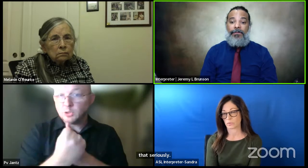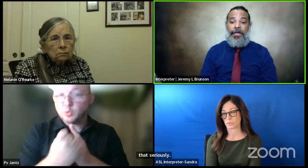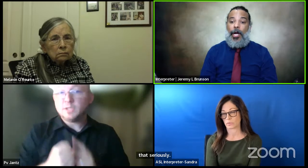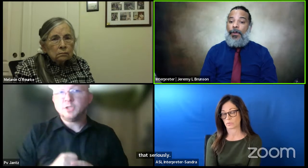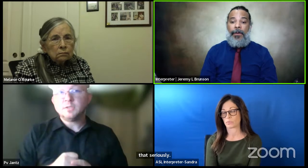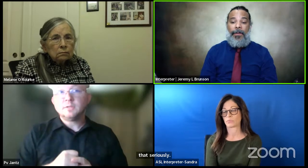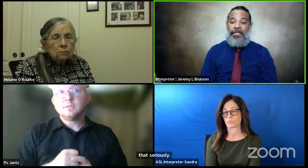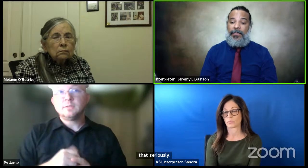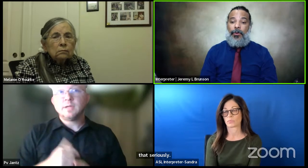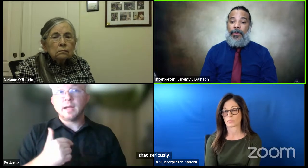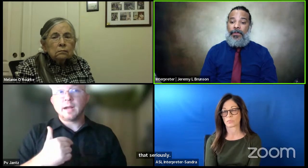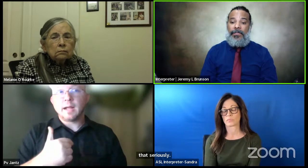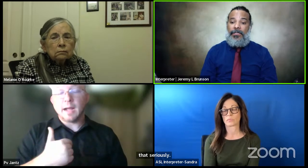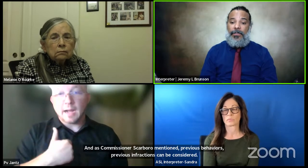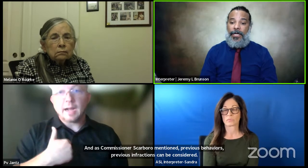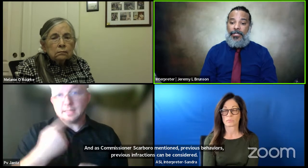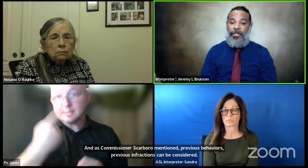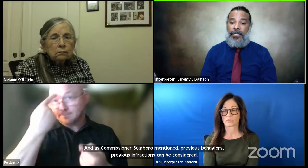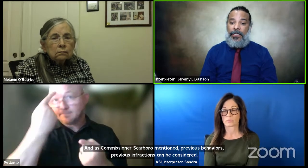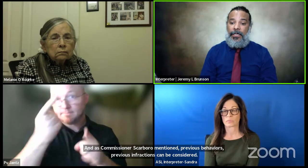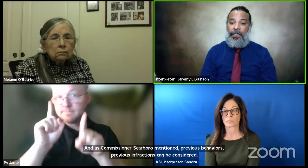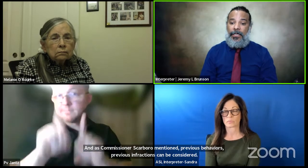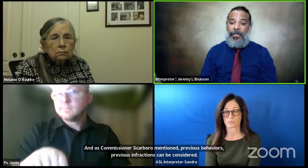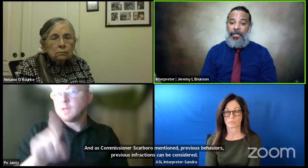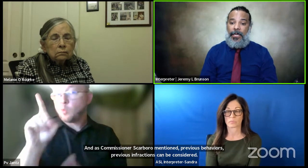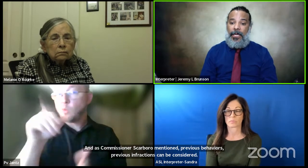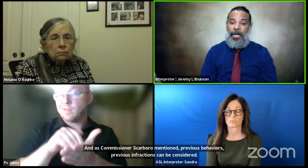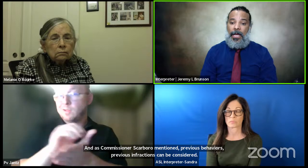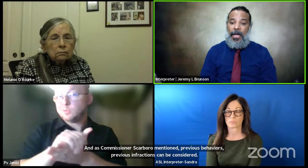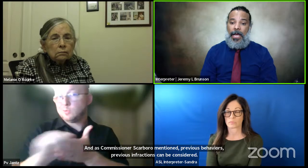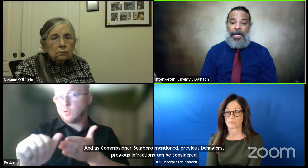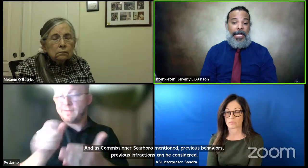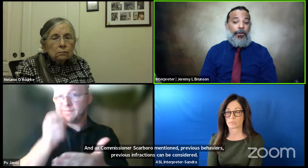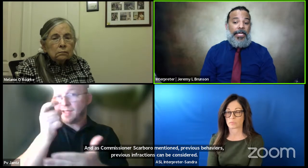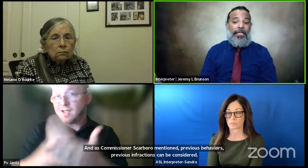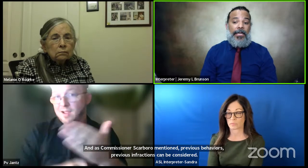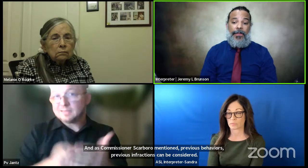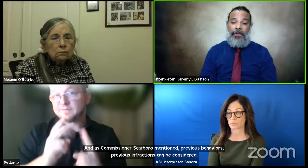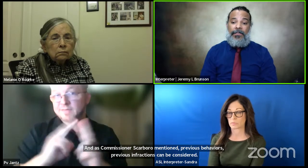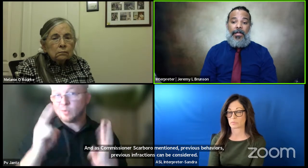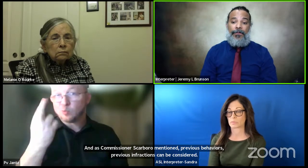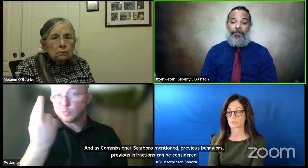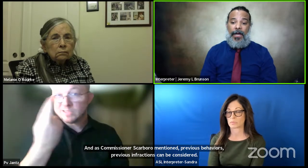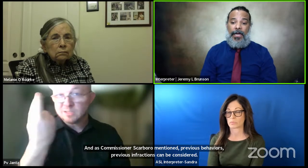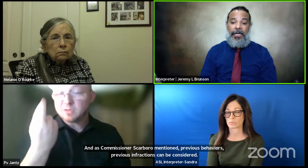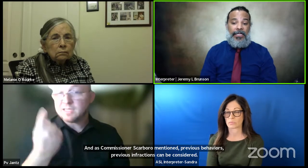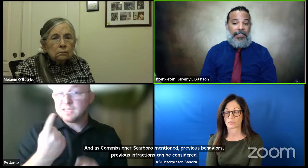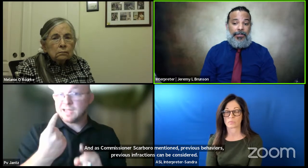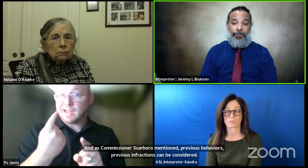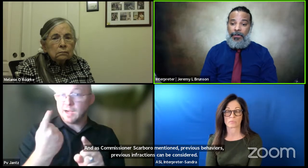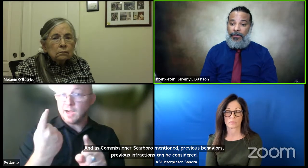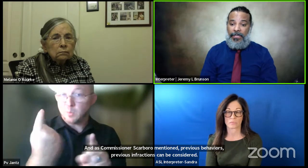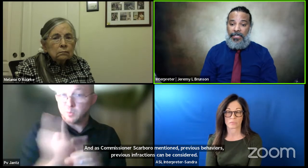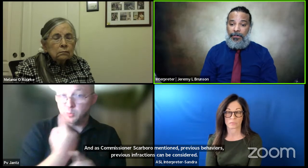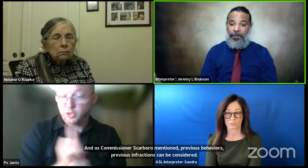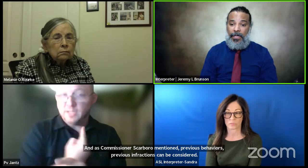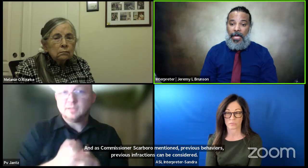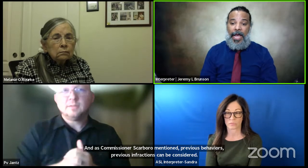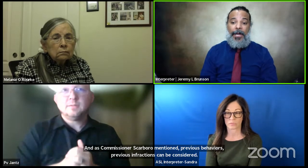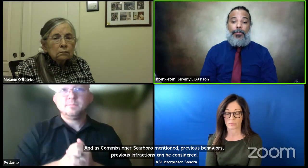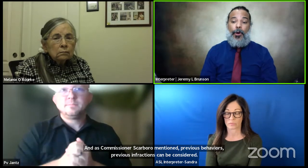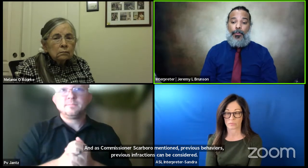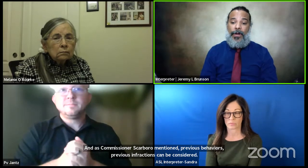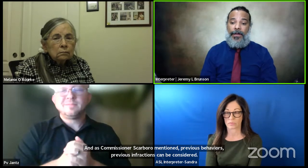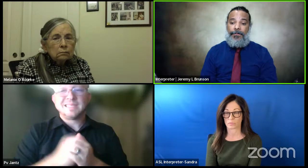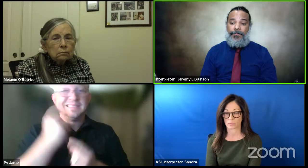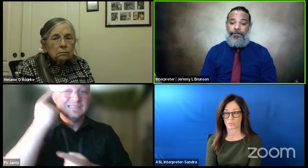I was very open about my disappointment with the situation. And I agree that a $1,000 fine is extremely reasonable